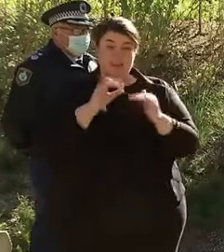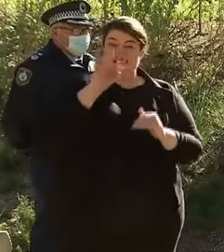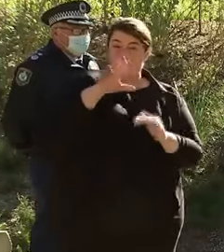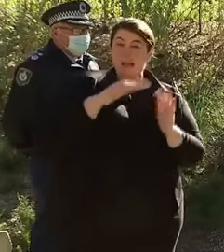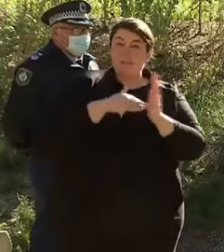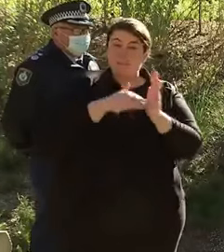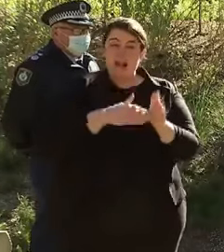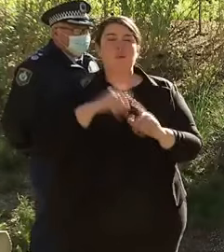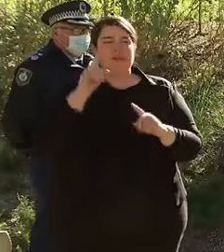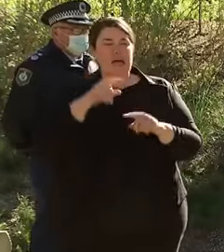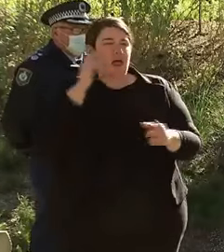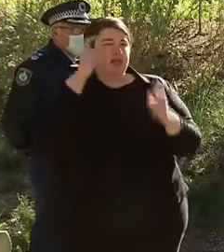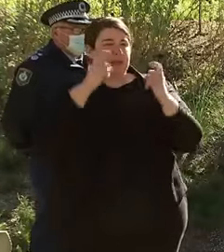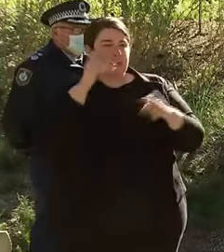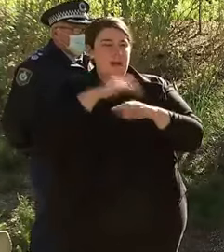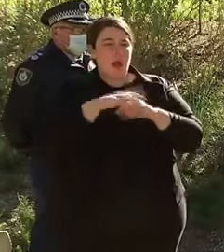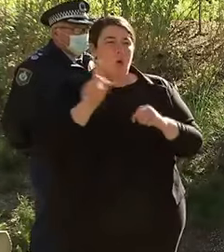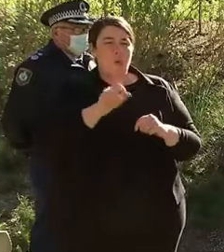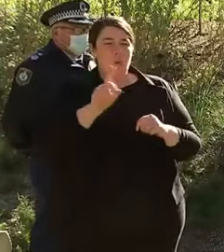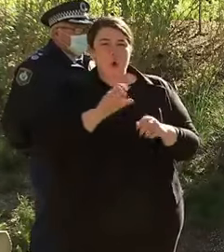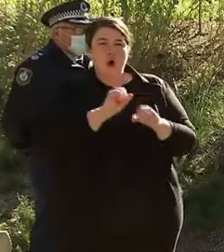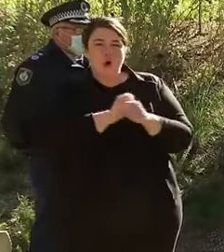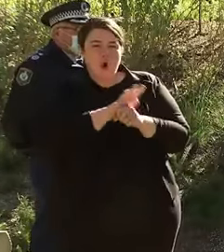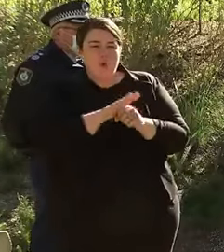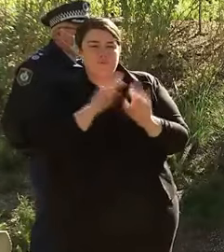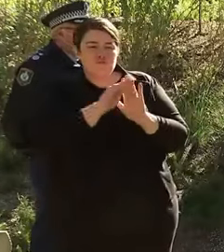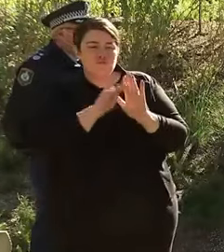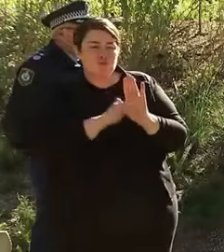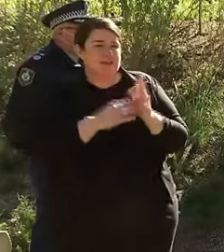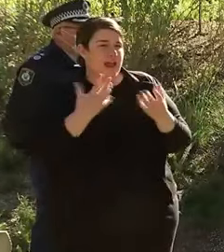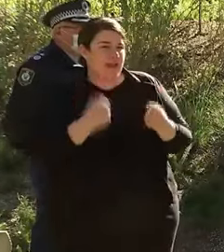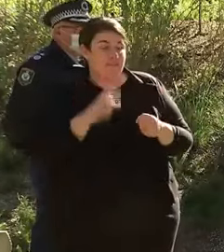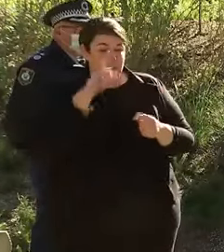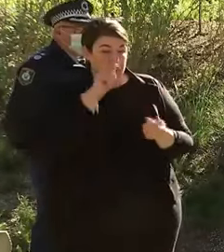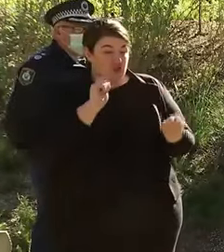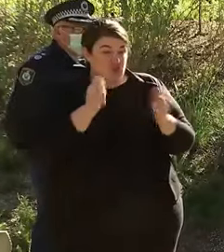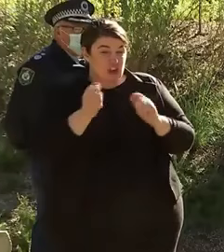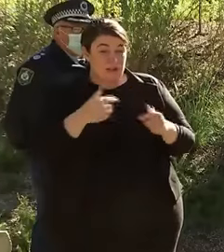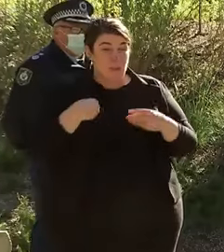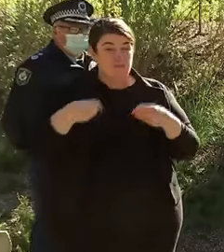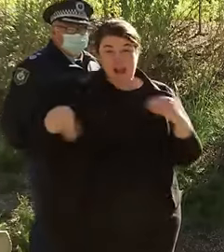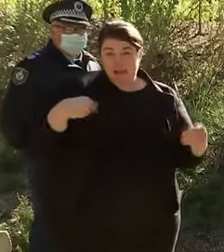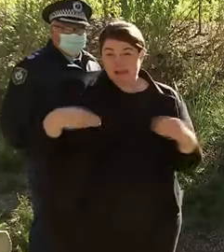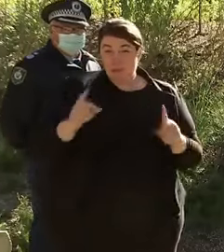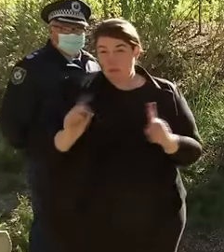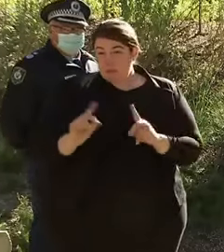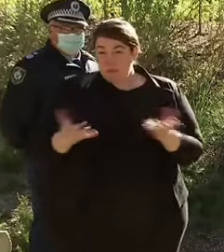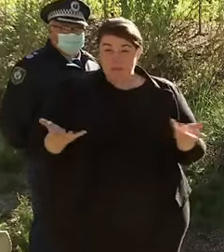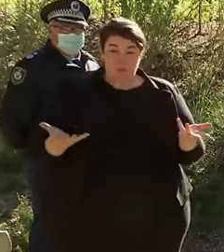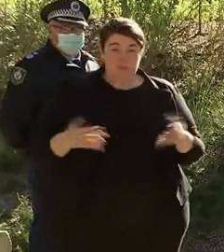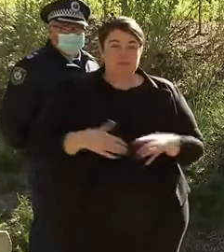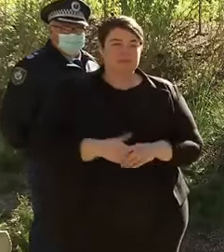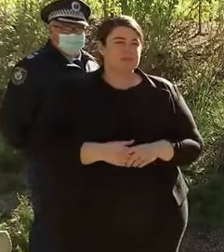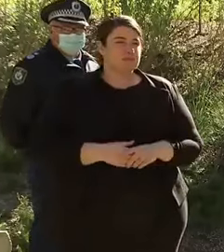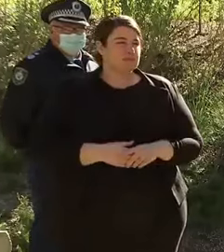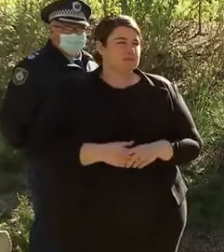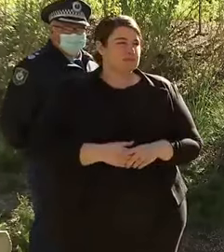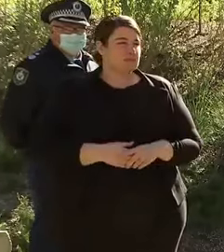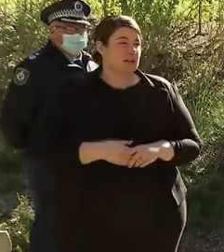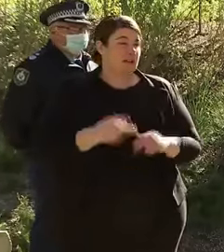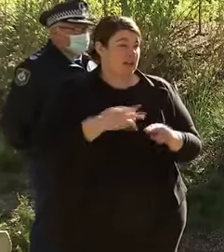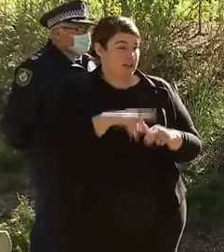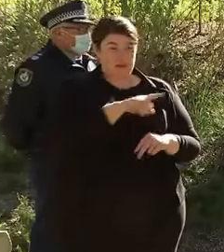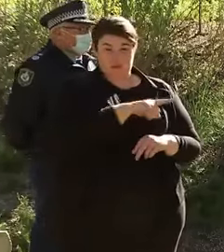can start having those conversations about what COVID normal looks like. But also we have to remember under those circumstances that if you're